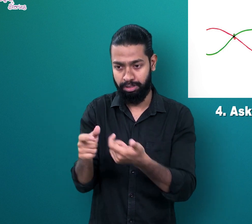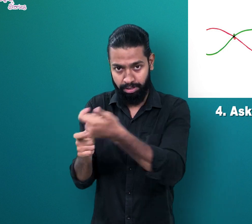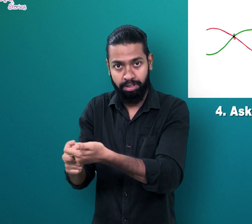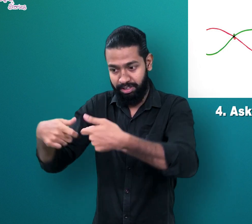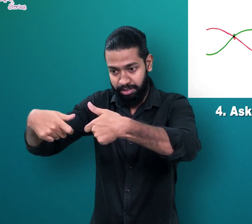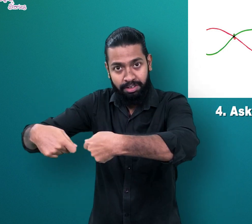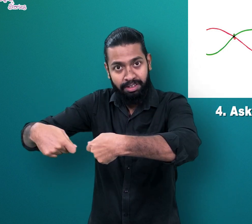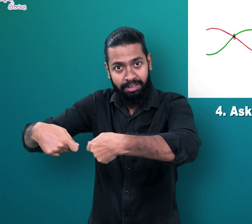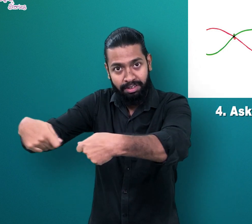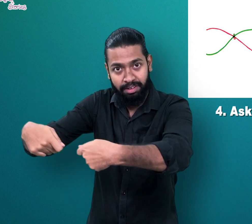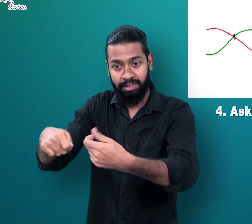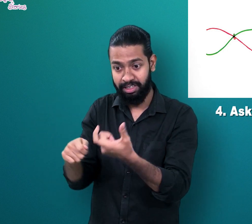wool.